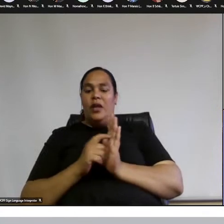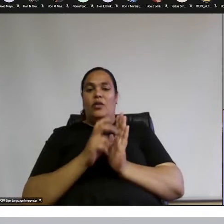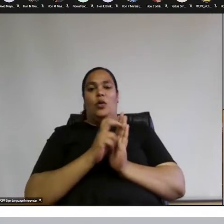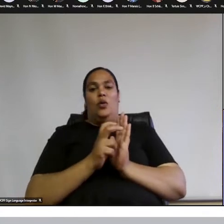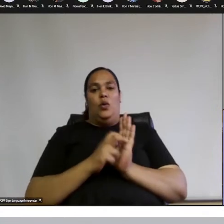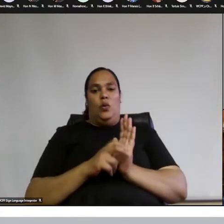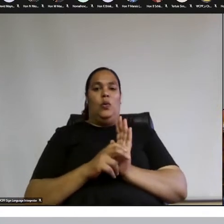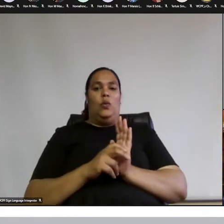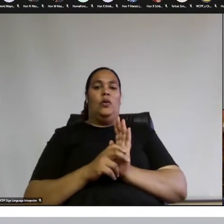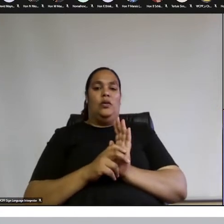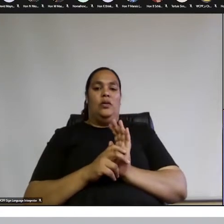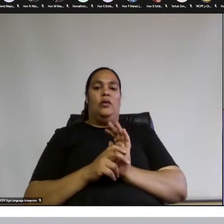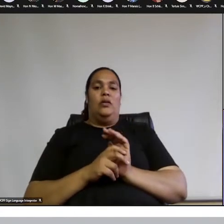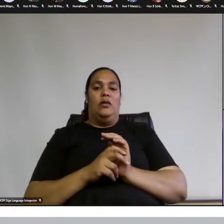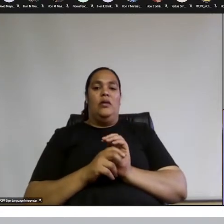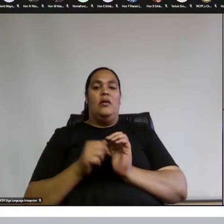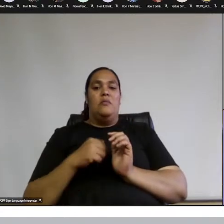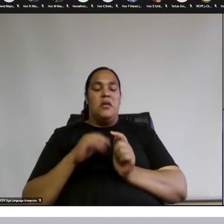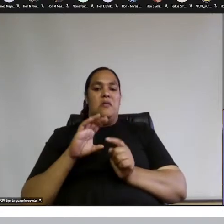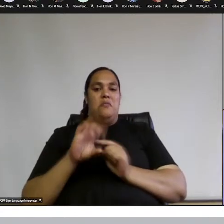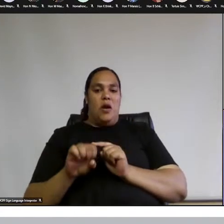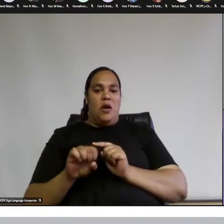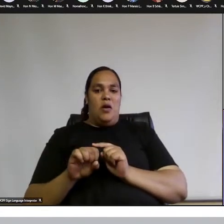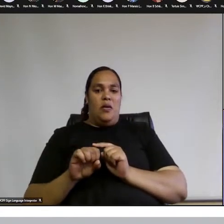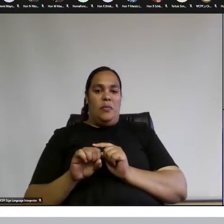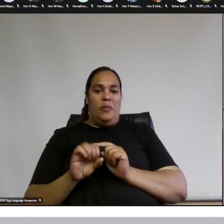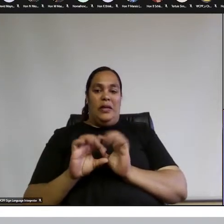that I have found no